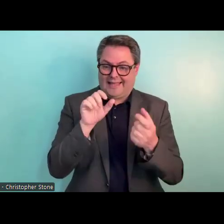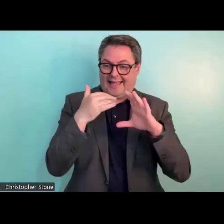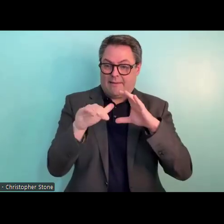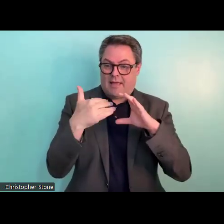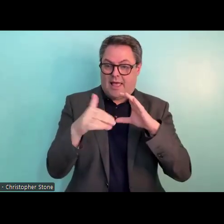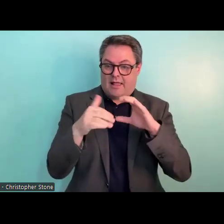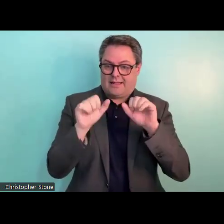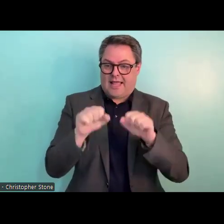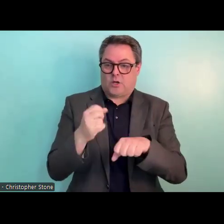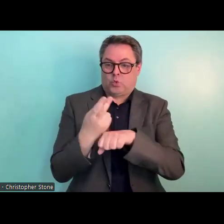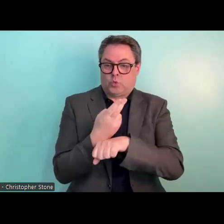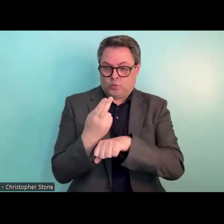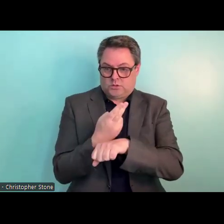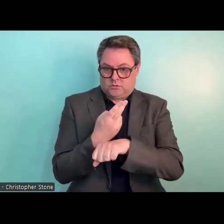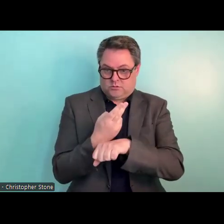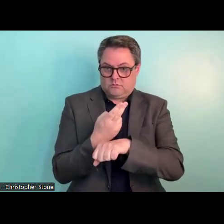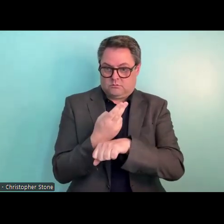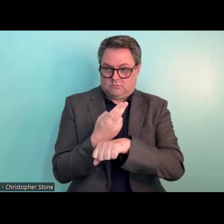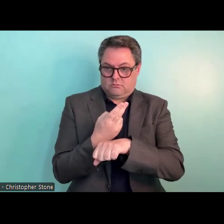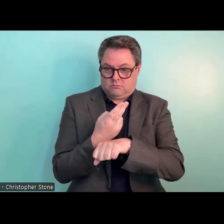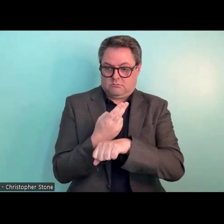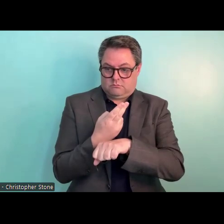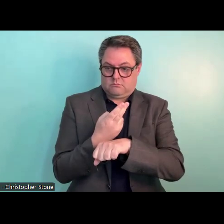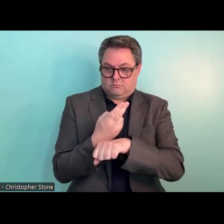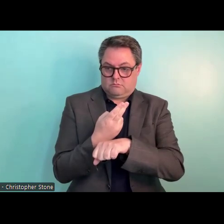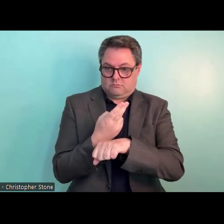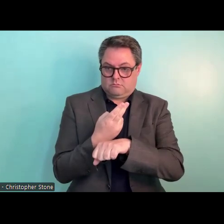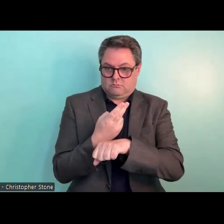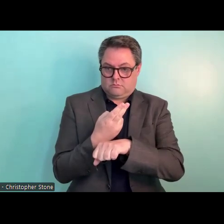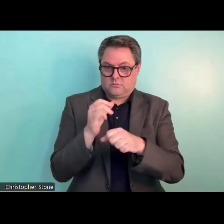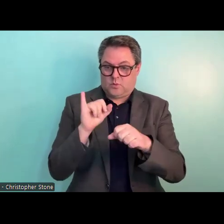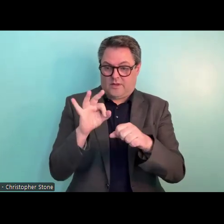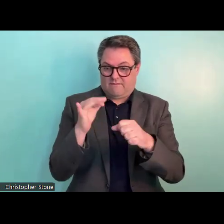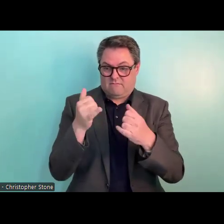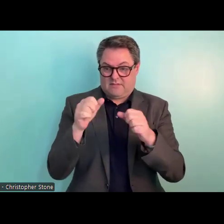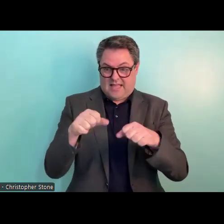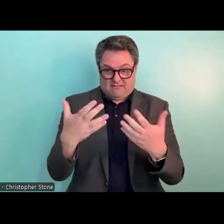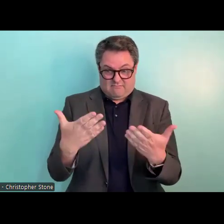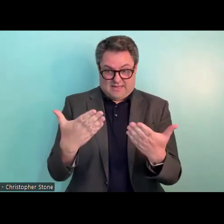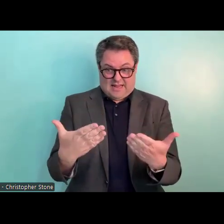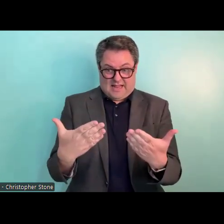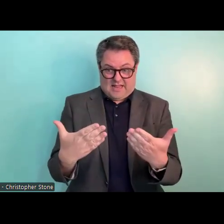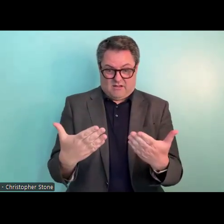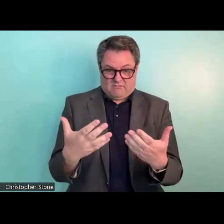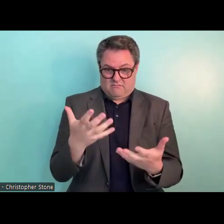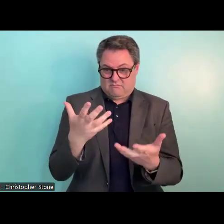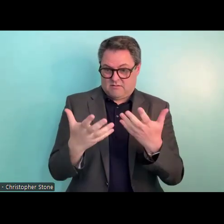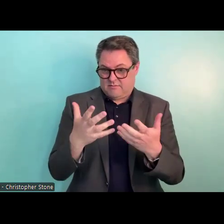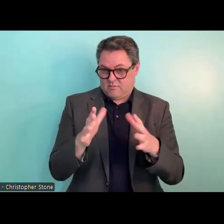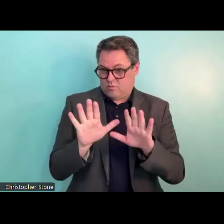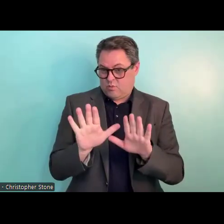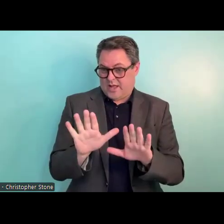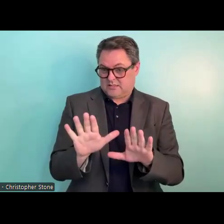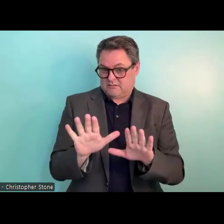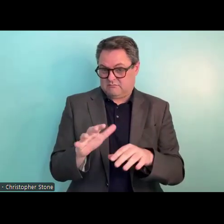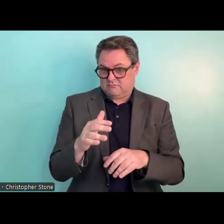are a member representing a member organisation here, can you please send a direct message to our secretary, Timothy Tinnat,